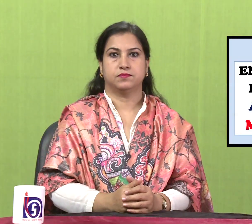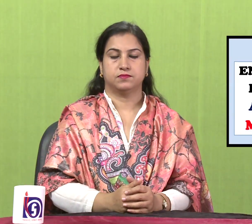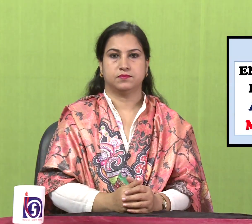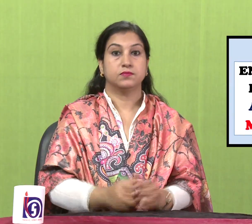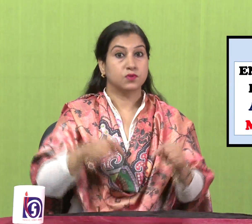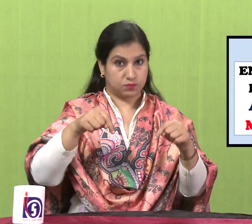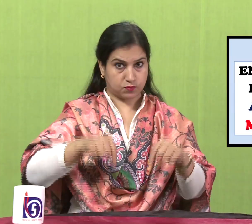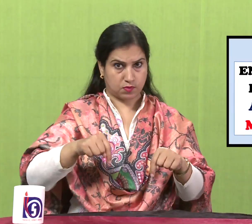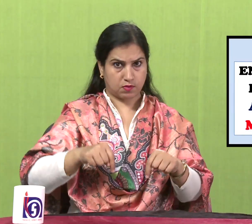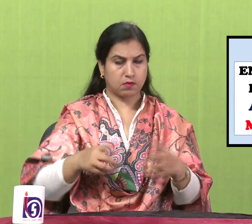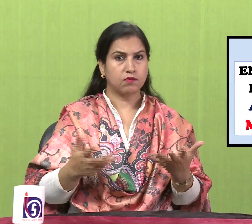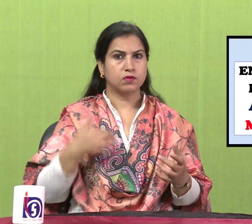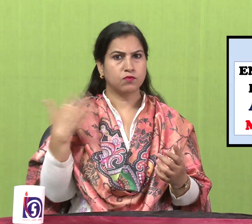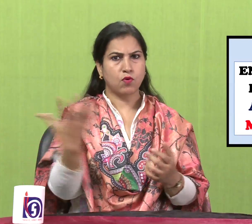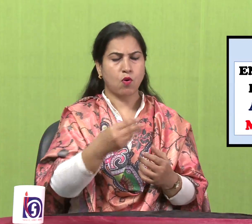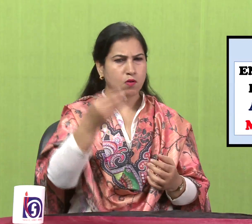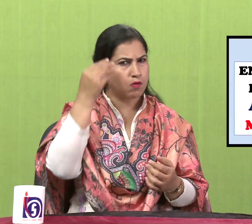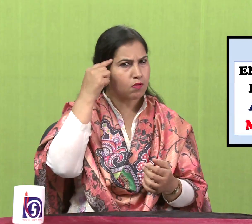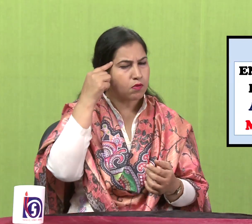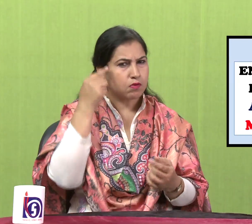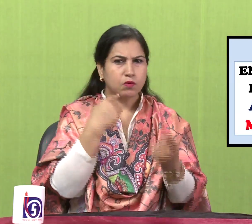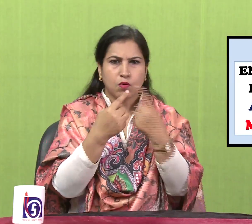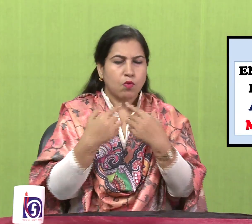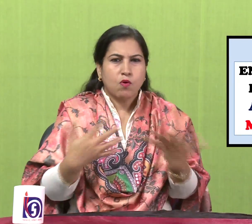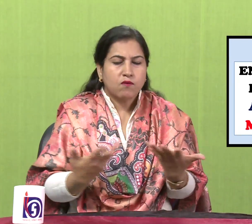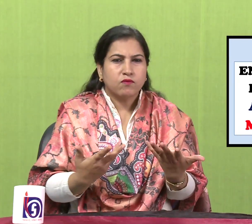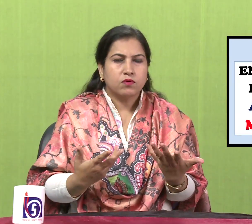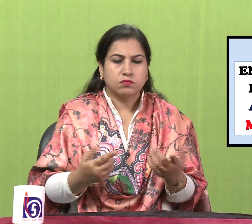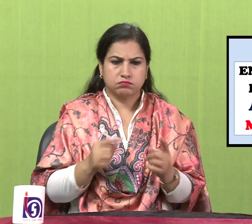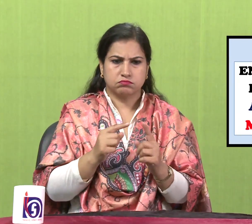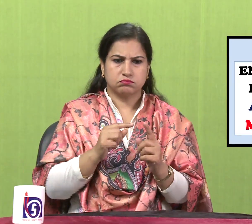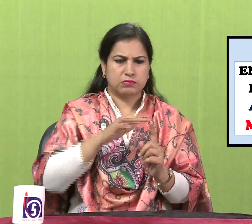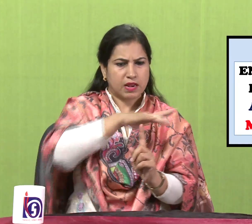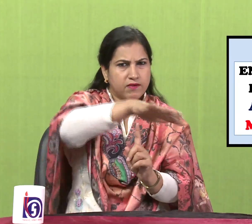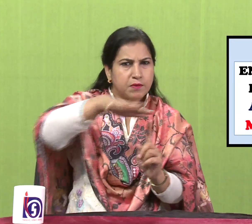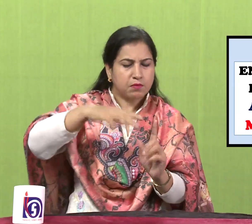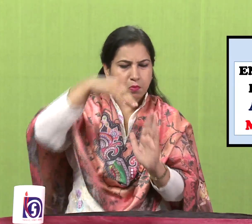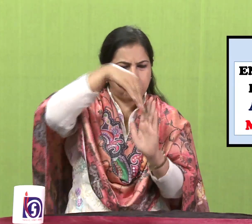Today we will know about the causes of environmental degradation.